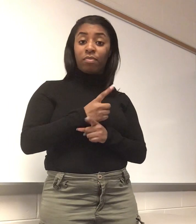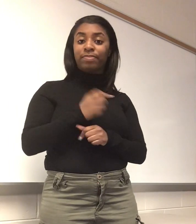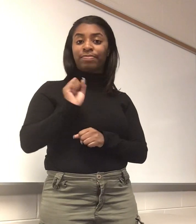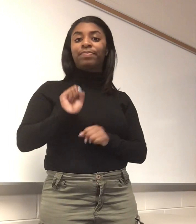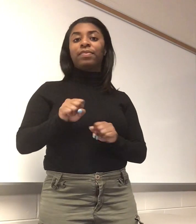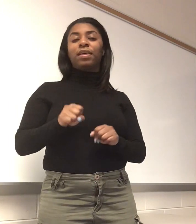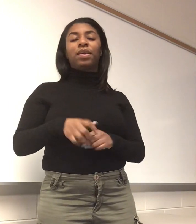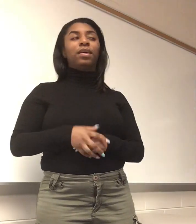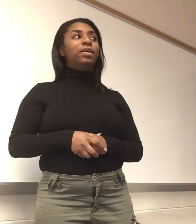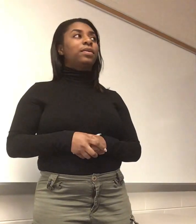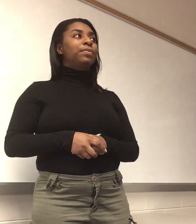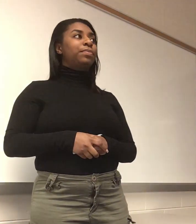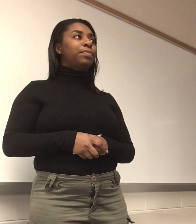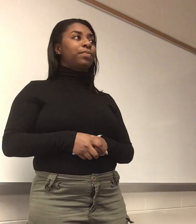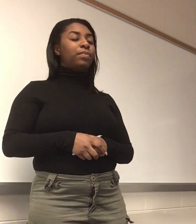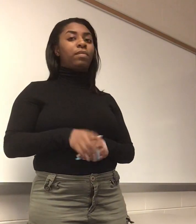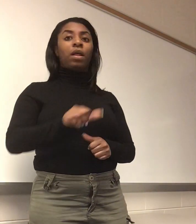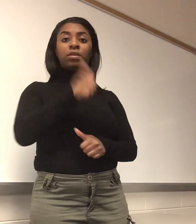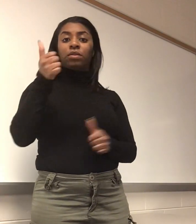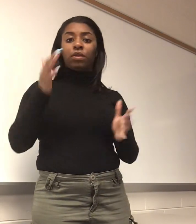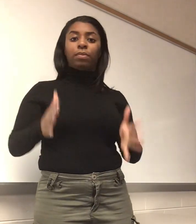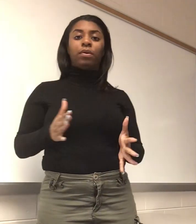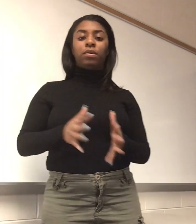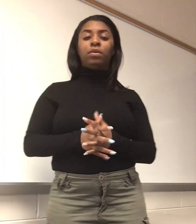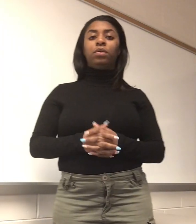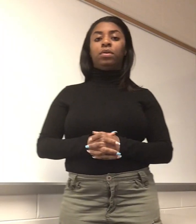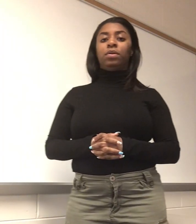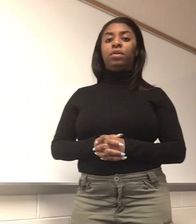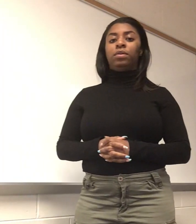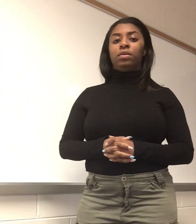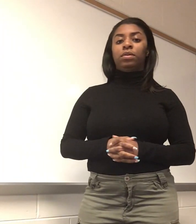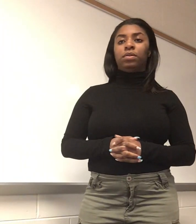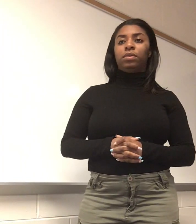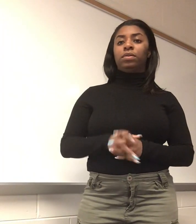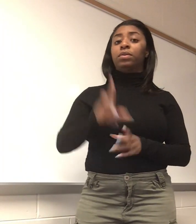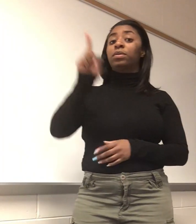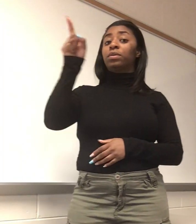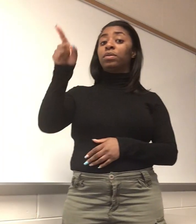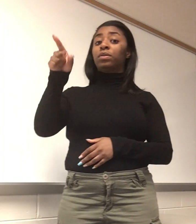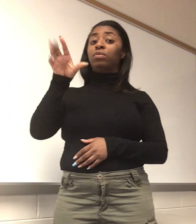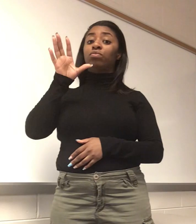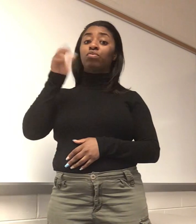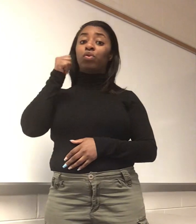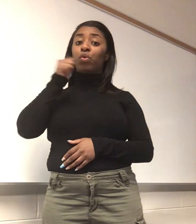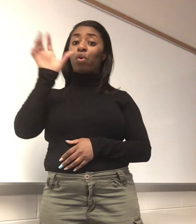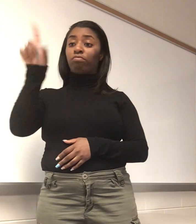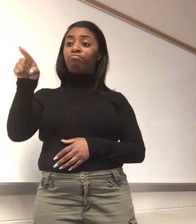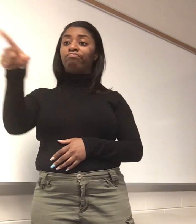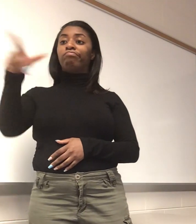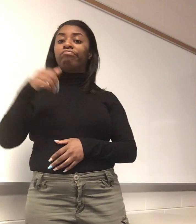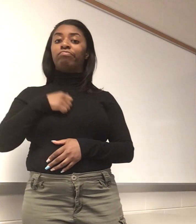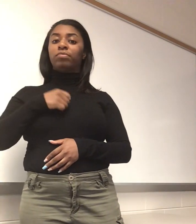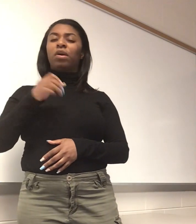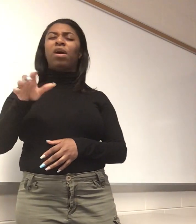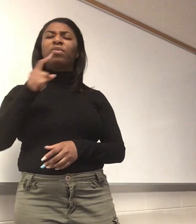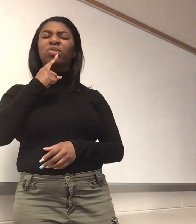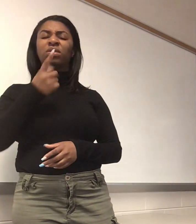gonna say, but that's a movie, never mind, wait. Okay, I'll call you back. Yes. I'm not sure, but